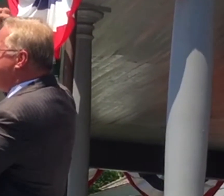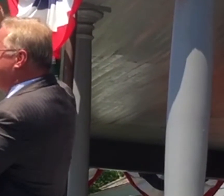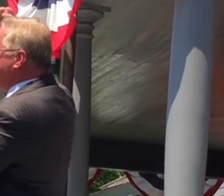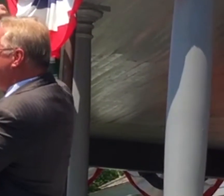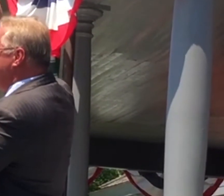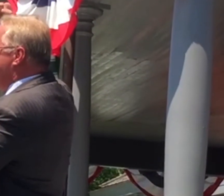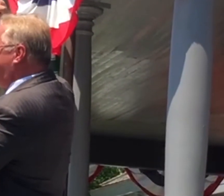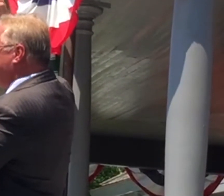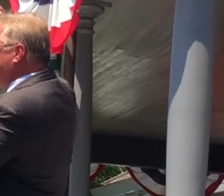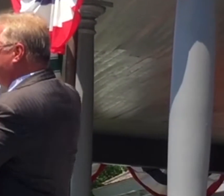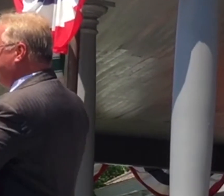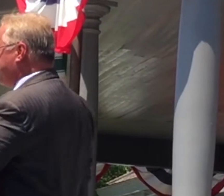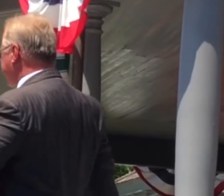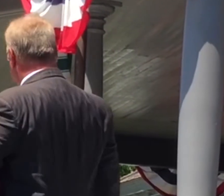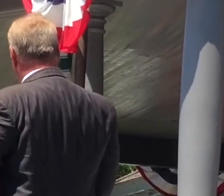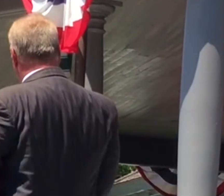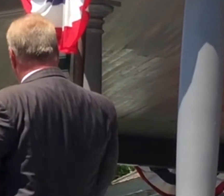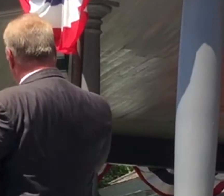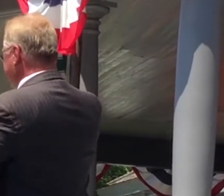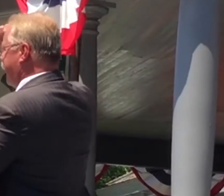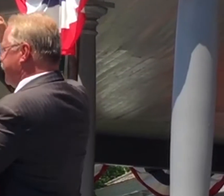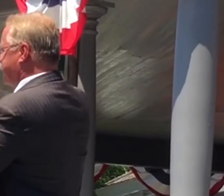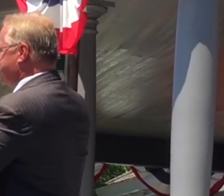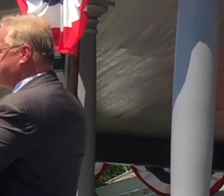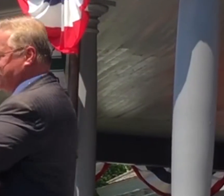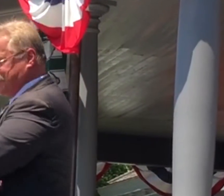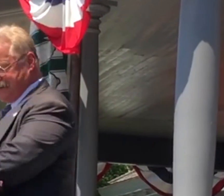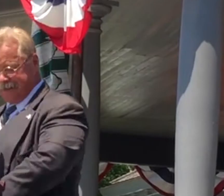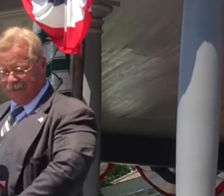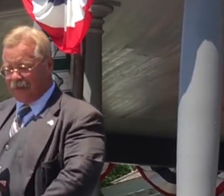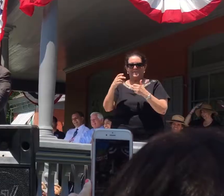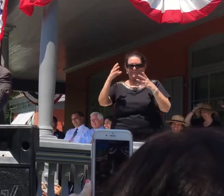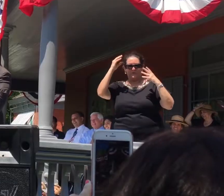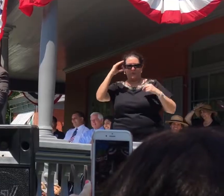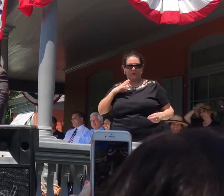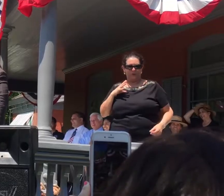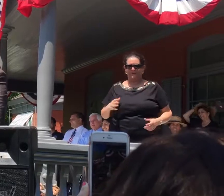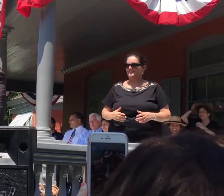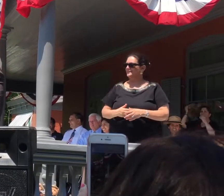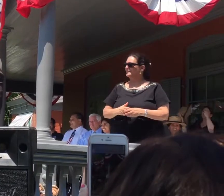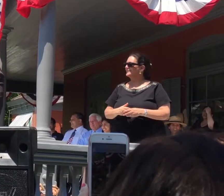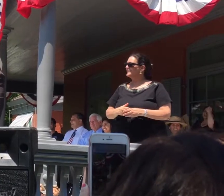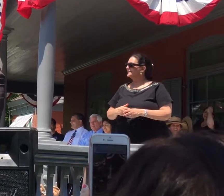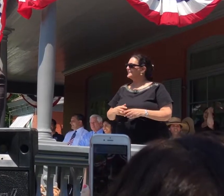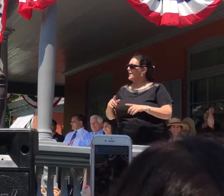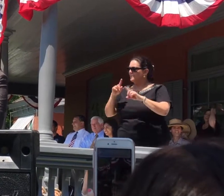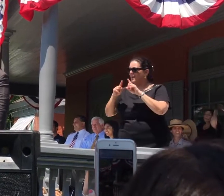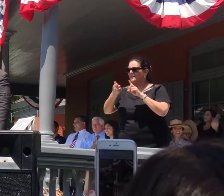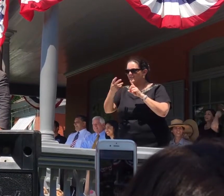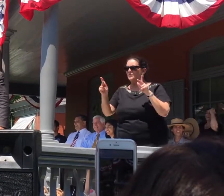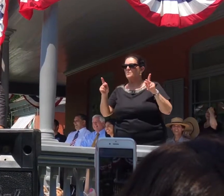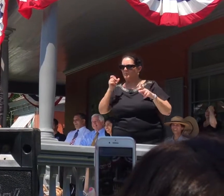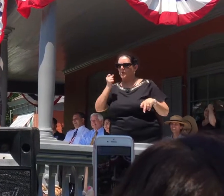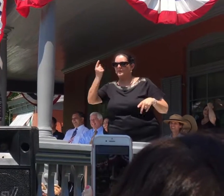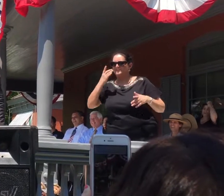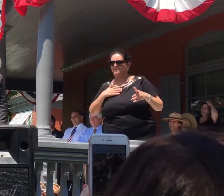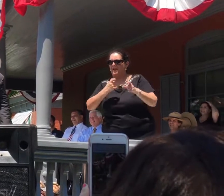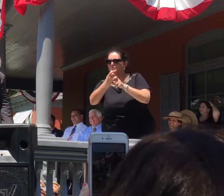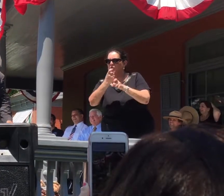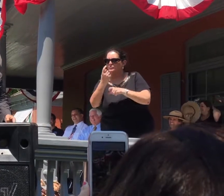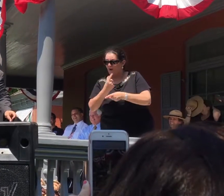the anti-Monopoly dude. The great trust buster. Oh, we do have some progressives in the audience. Well